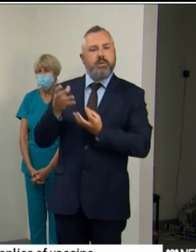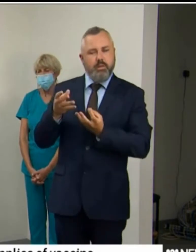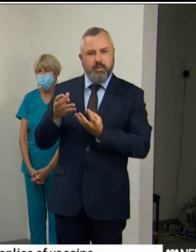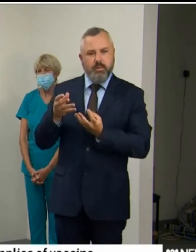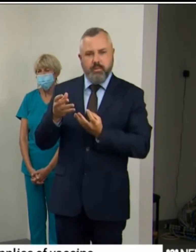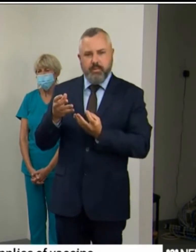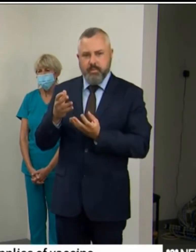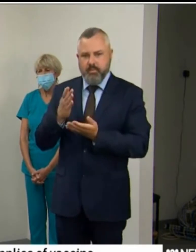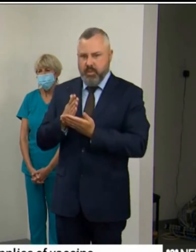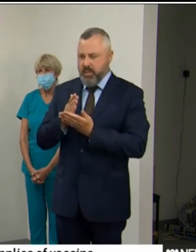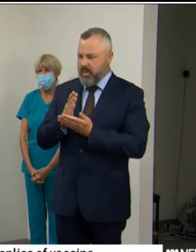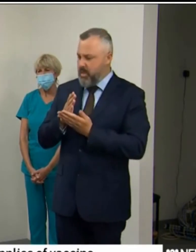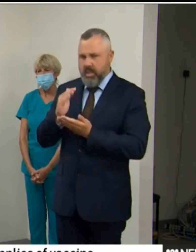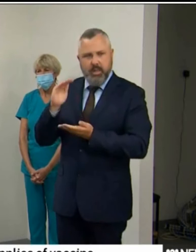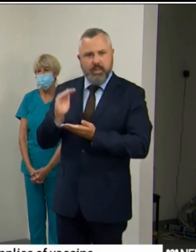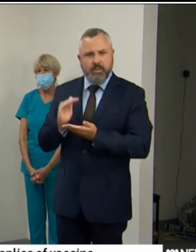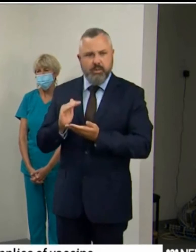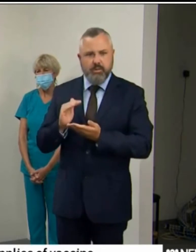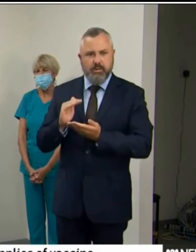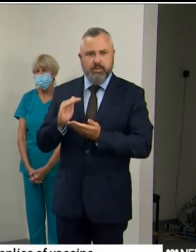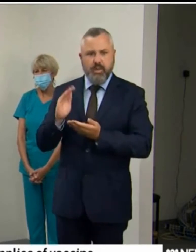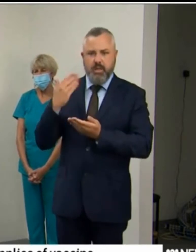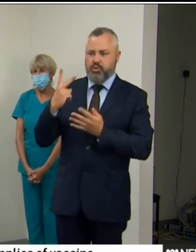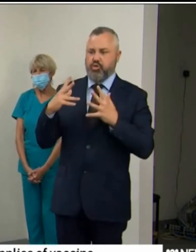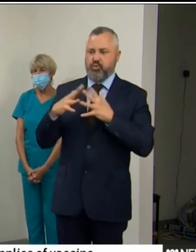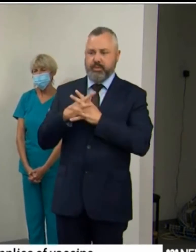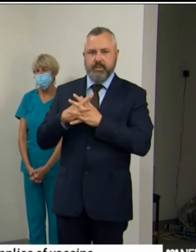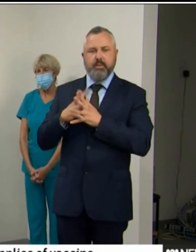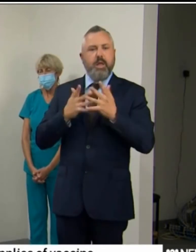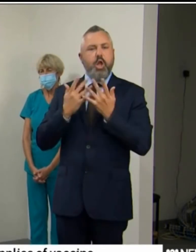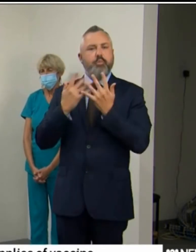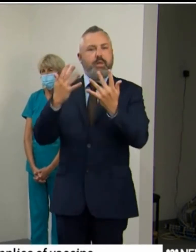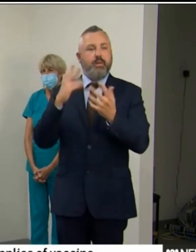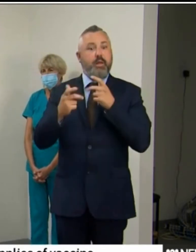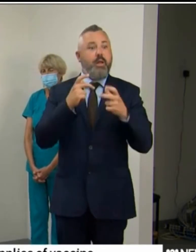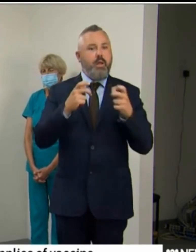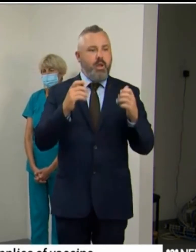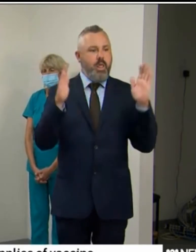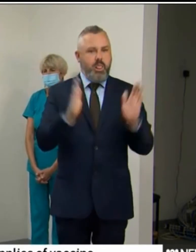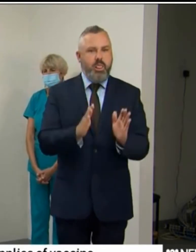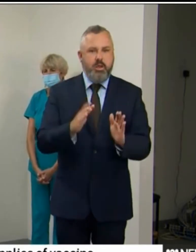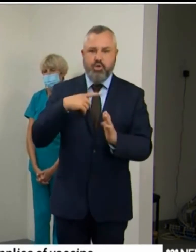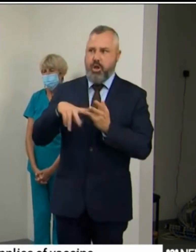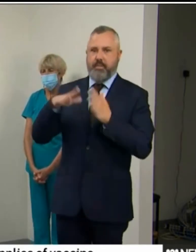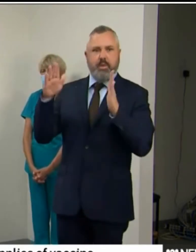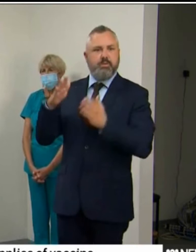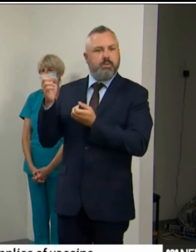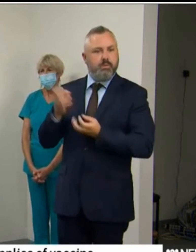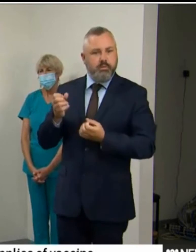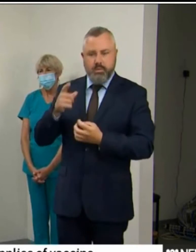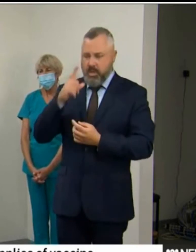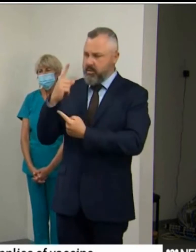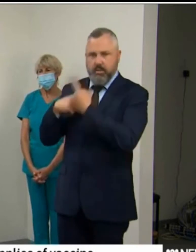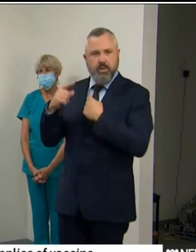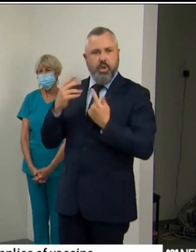that of supply in the last 2 weeks. Are you able to give an indication of how many vaccines have been given